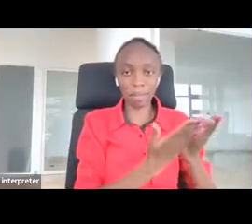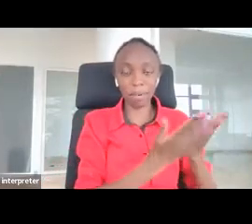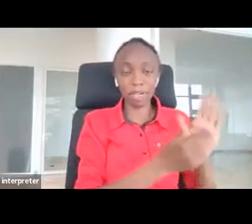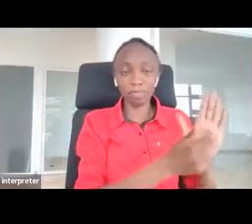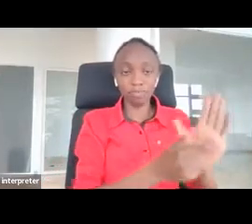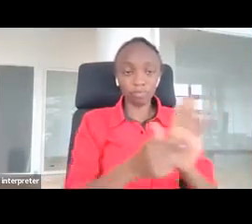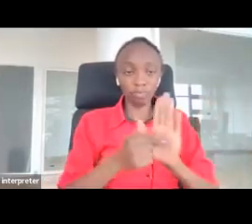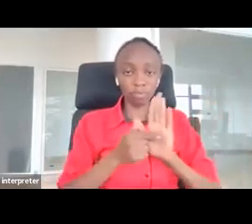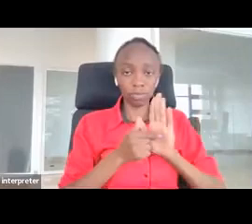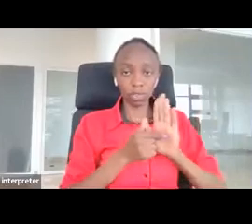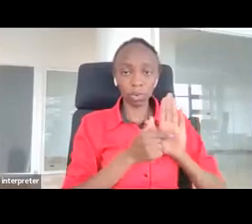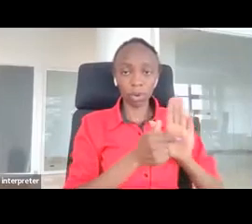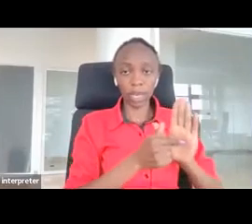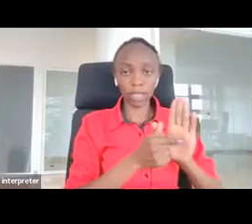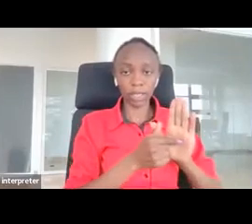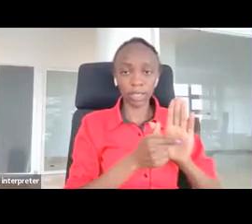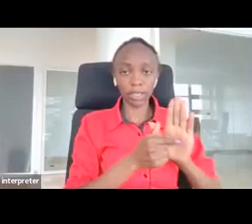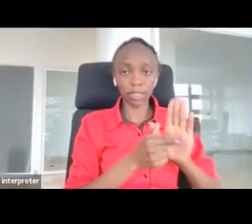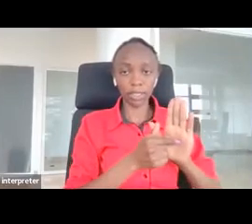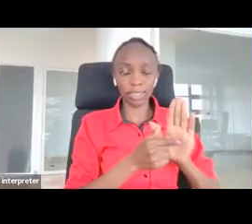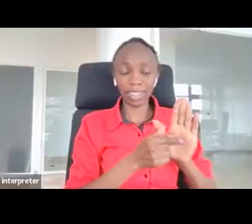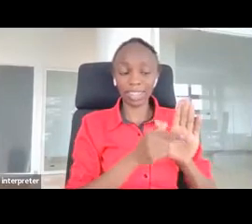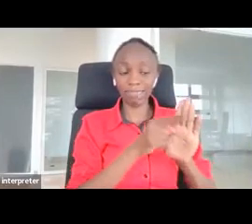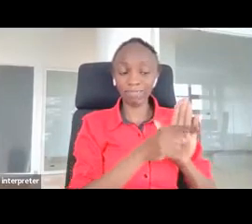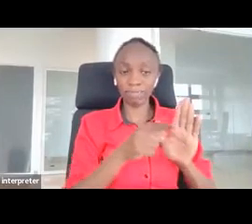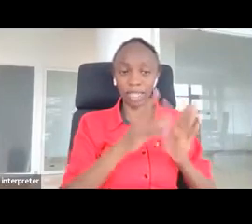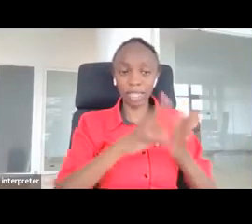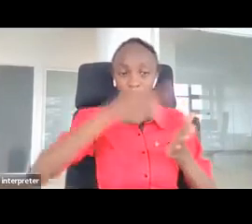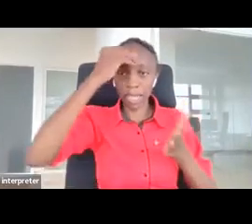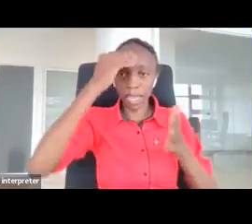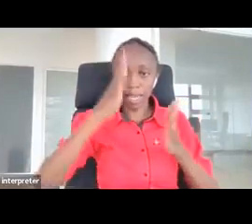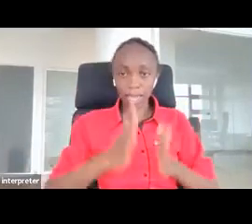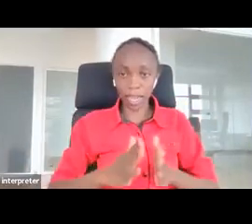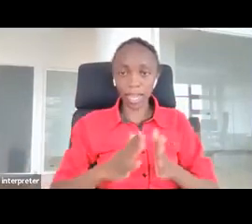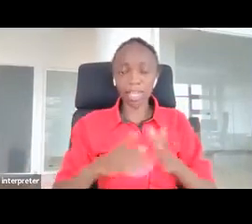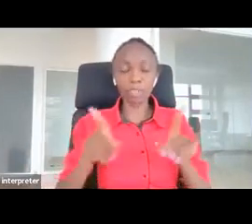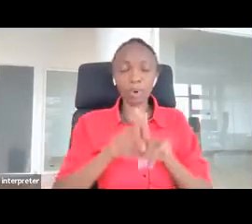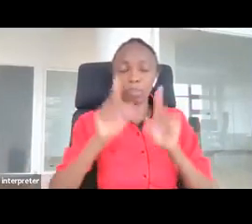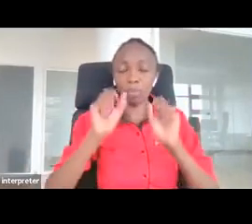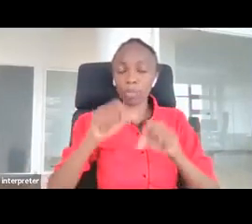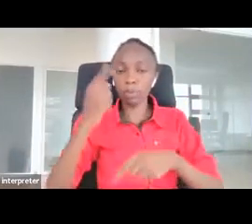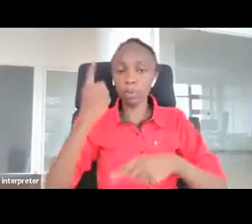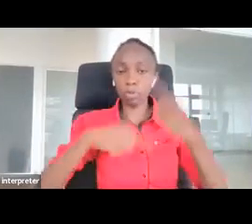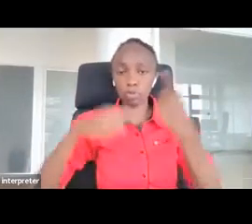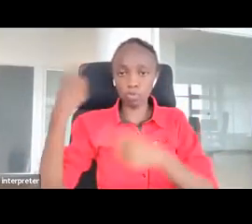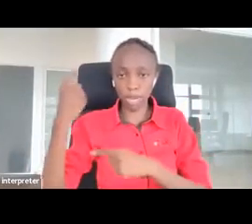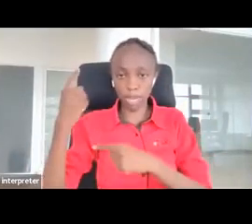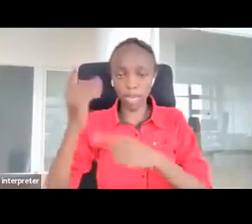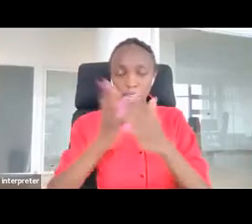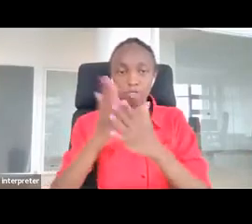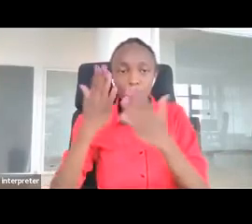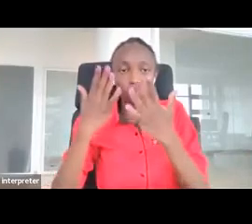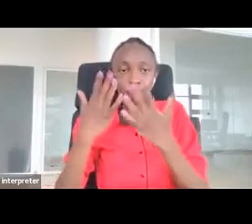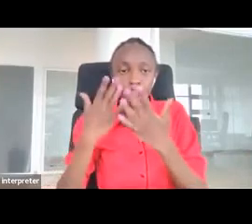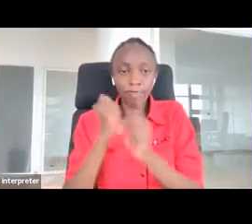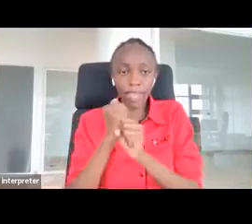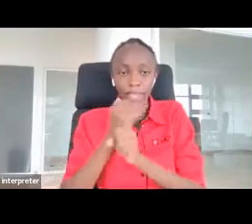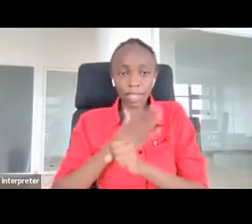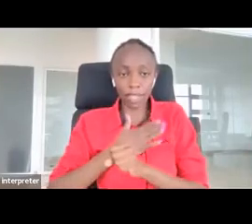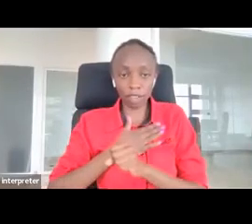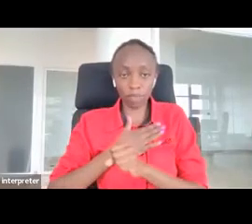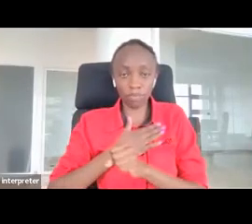that such learners deserve even the winning through our hands. Philip is